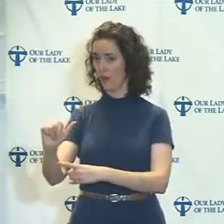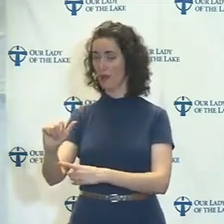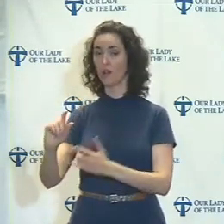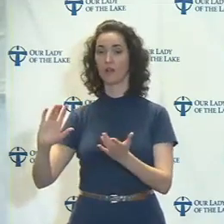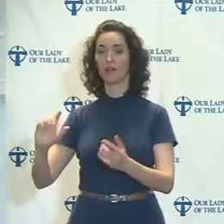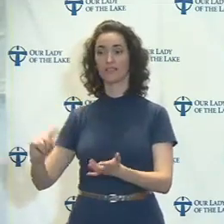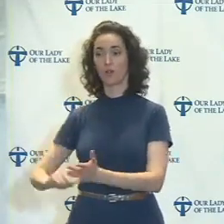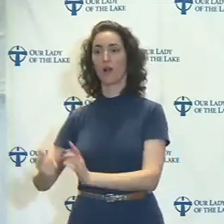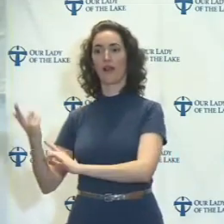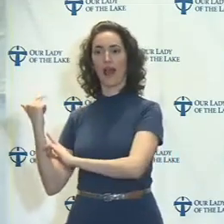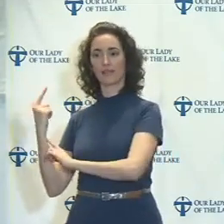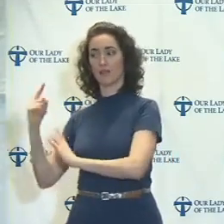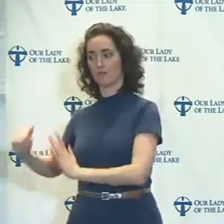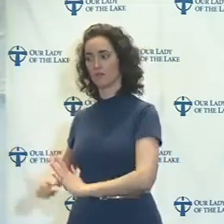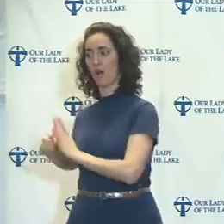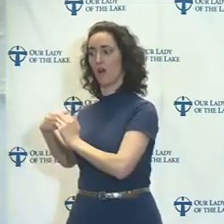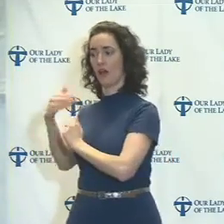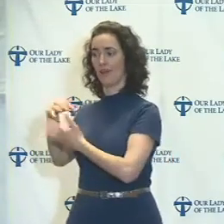start of the pandemic.